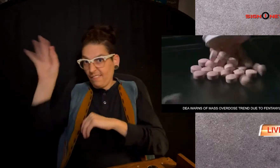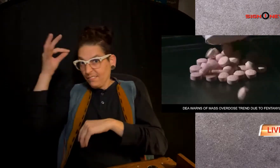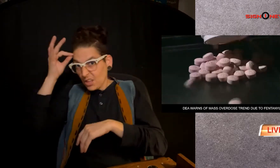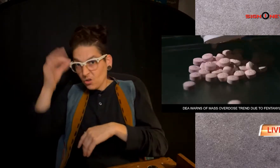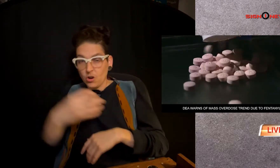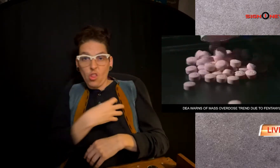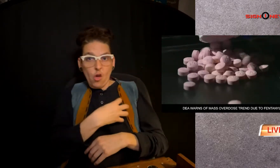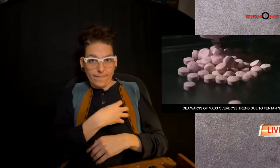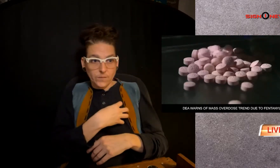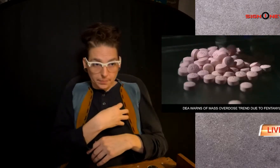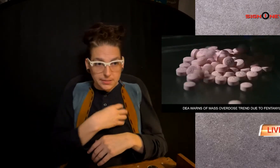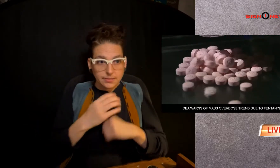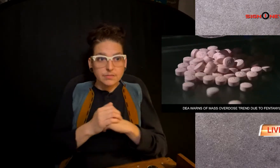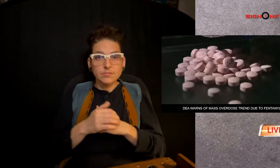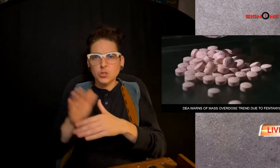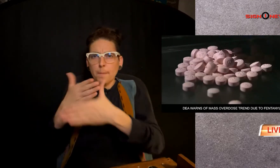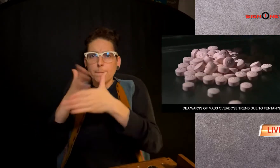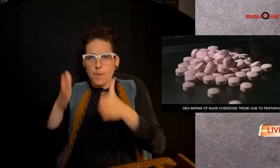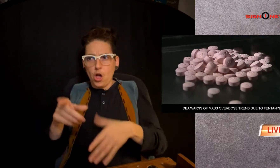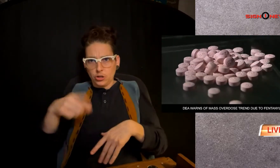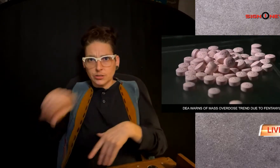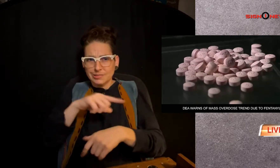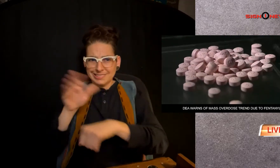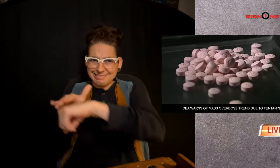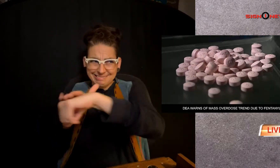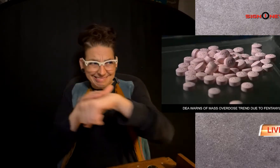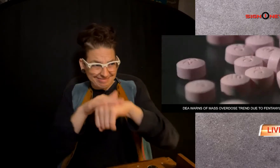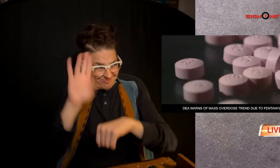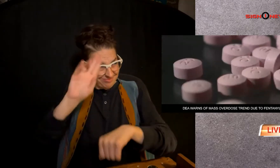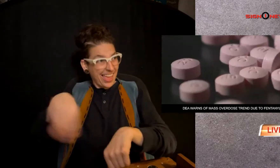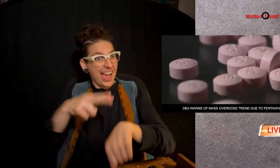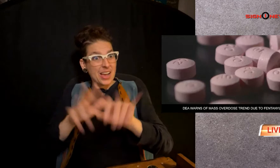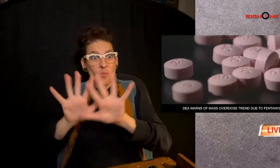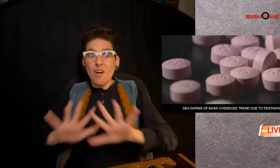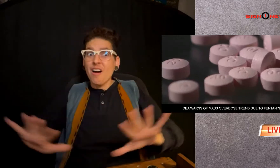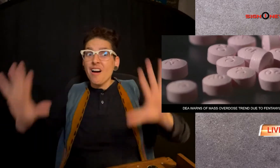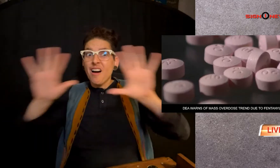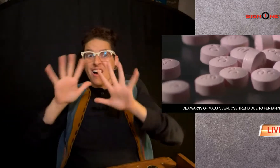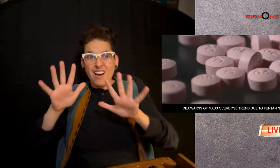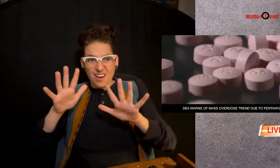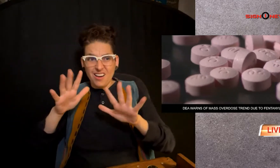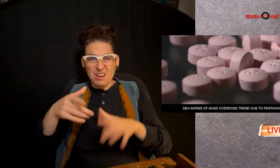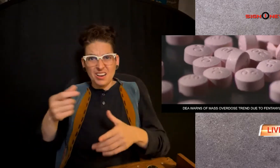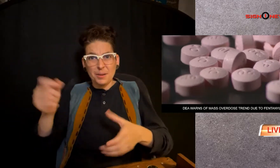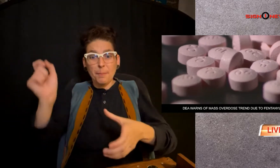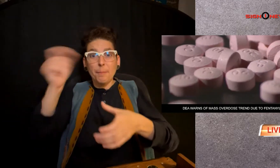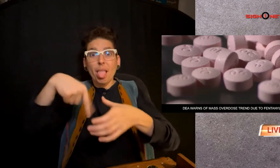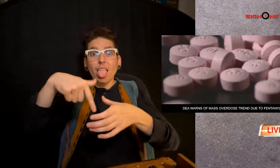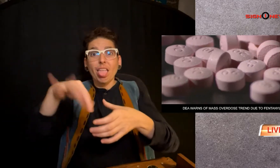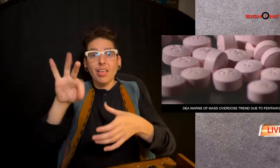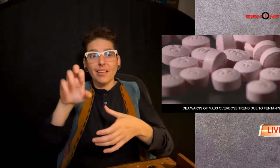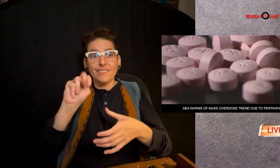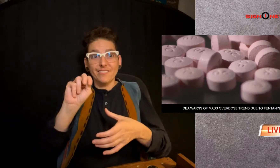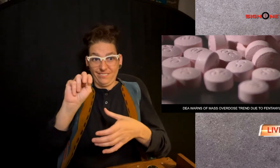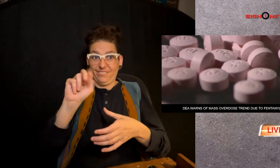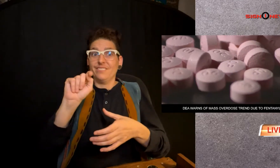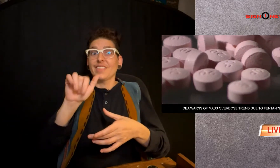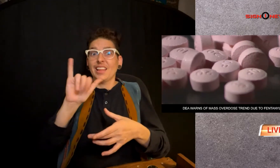The agency sent a letter to local, state, and federal law enforcement partners warning of a